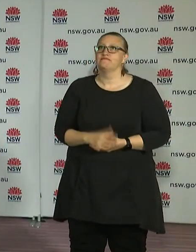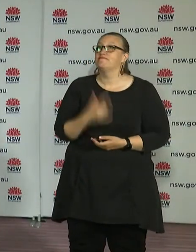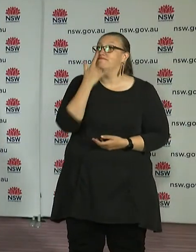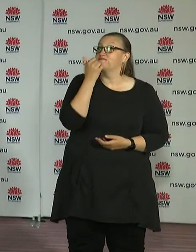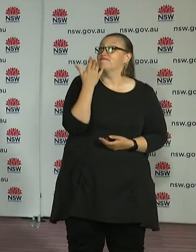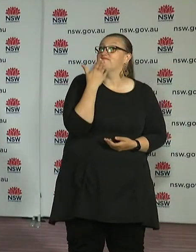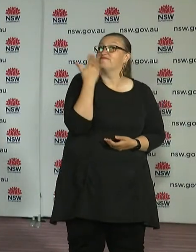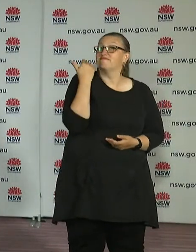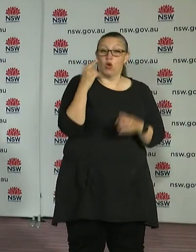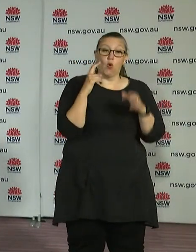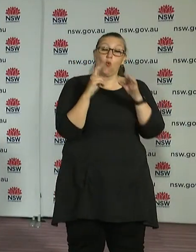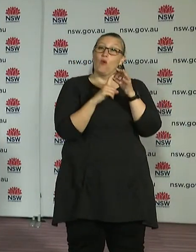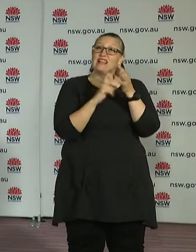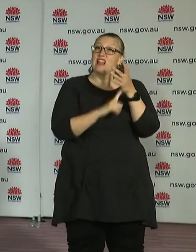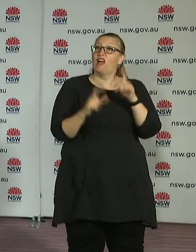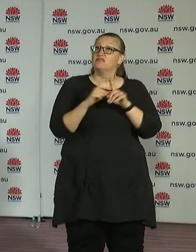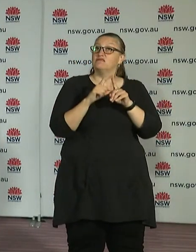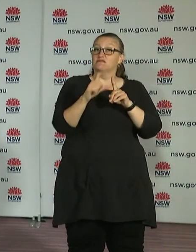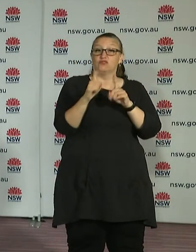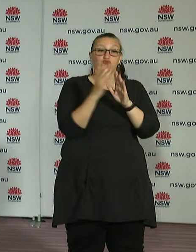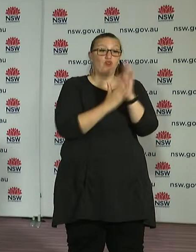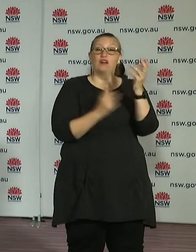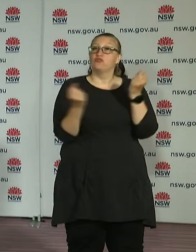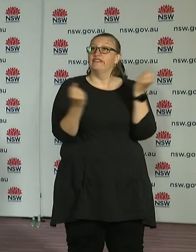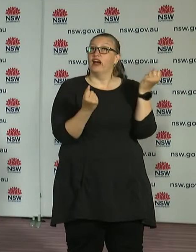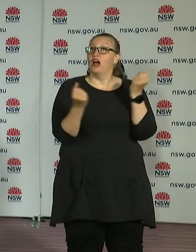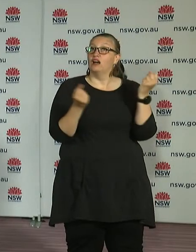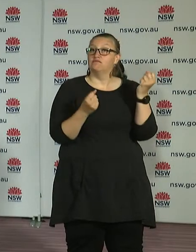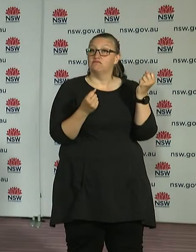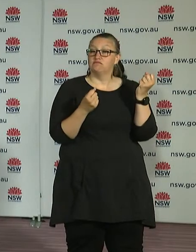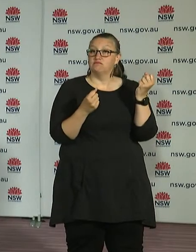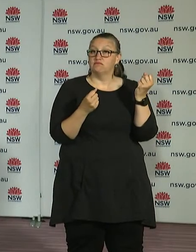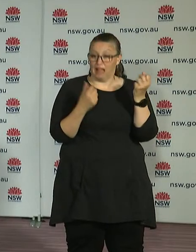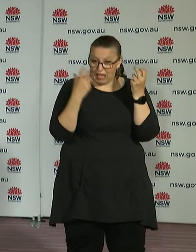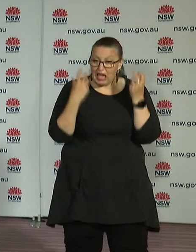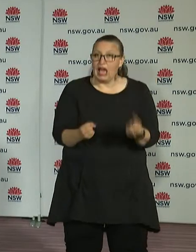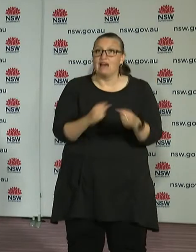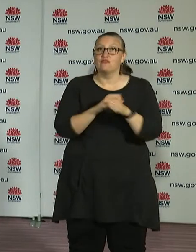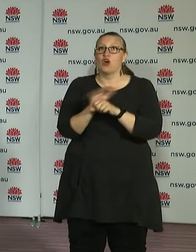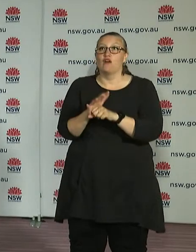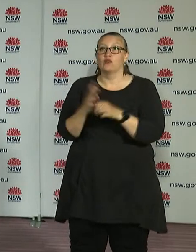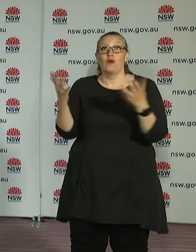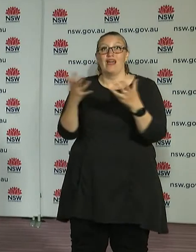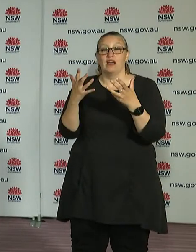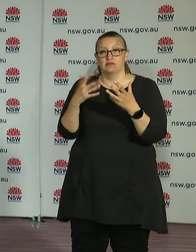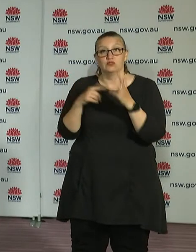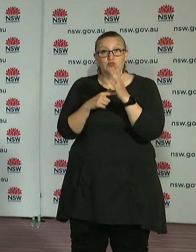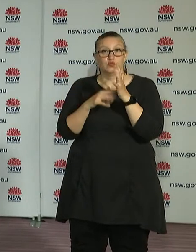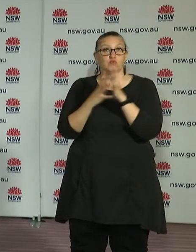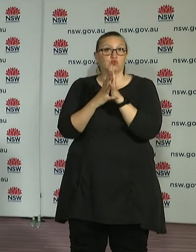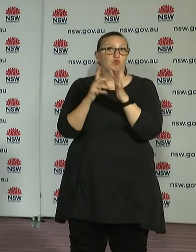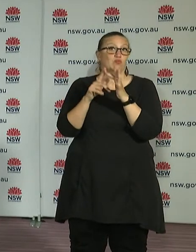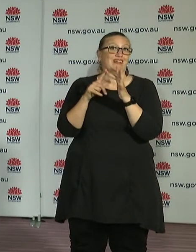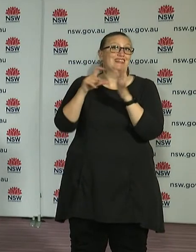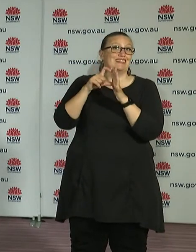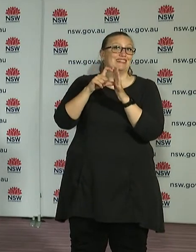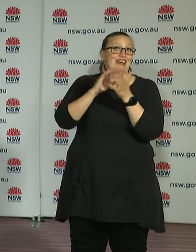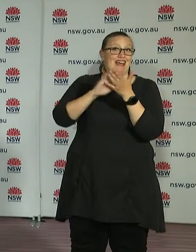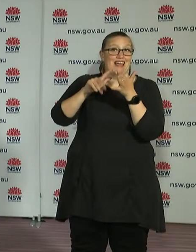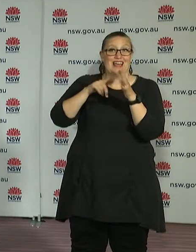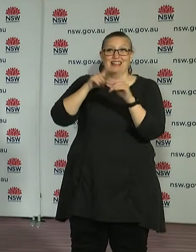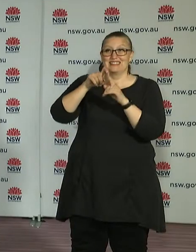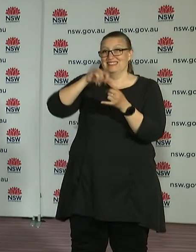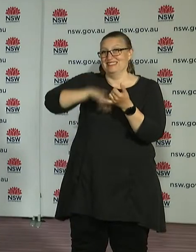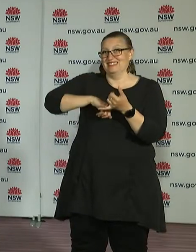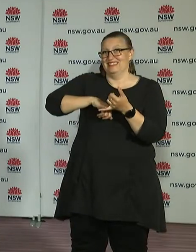driver who tested positive in Tweed Heads, and he's been out and about in quite a few locations. So he's obviously been